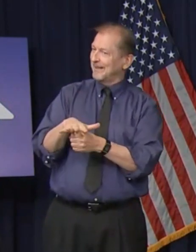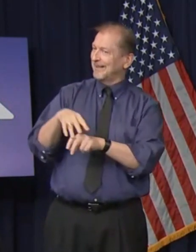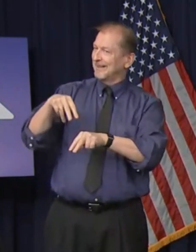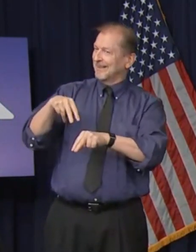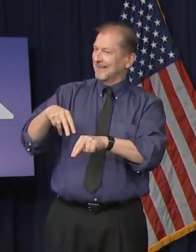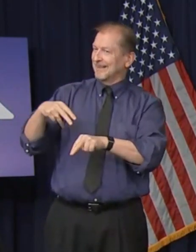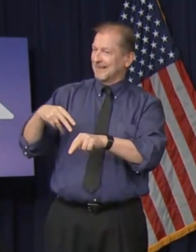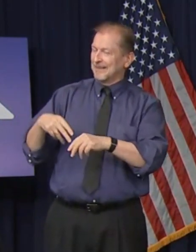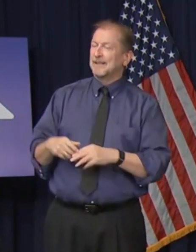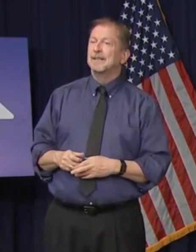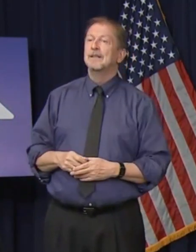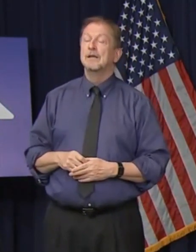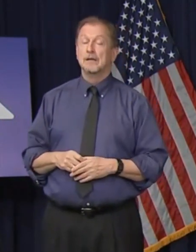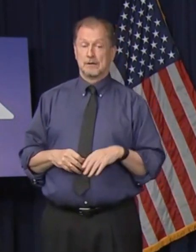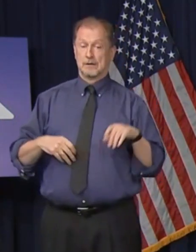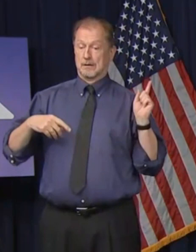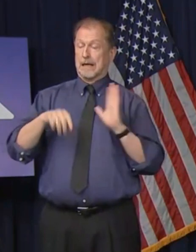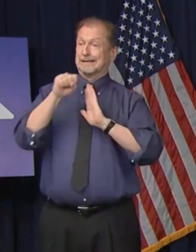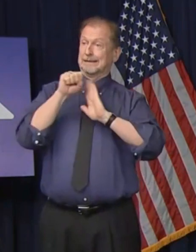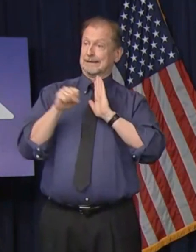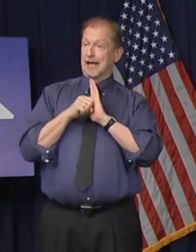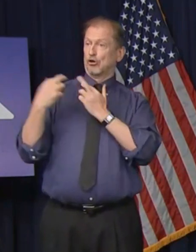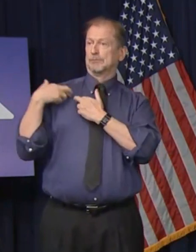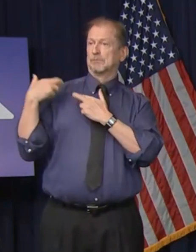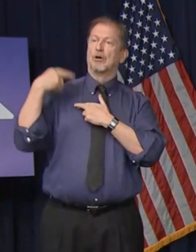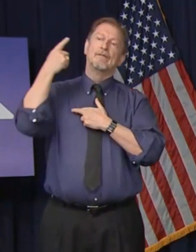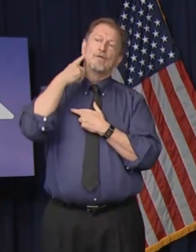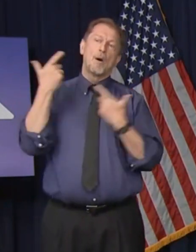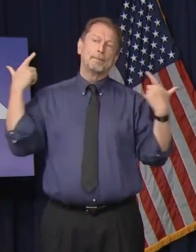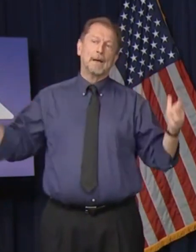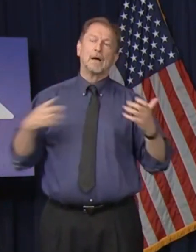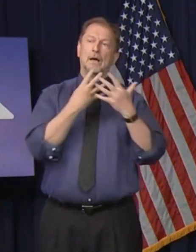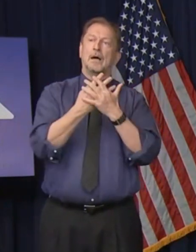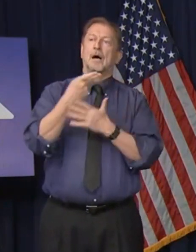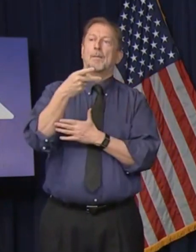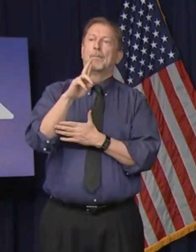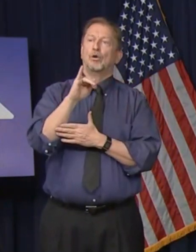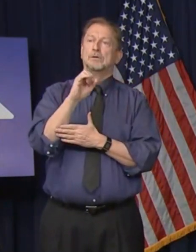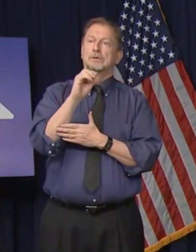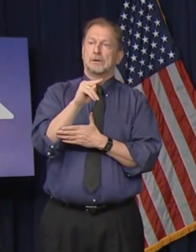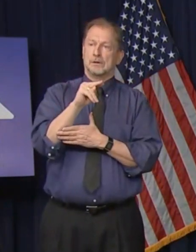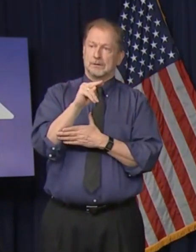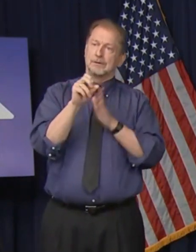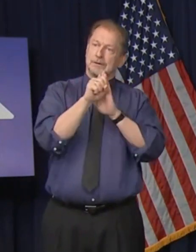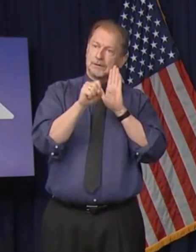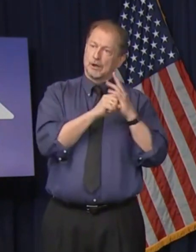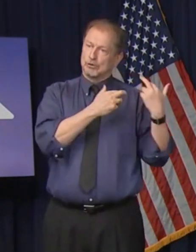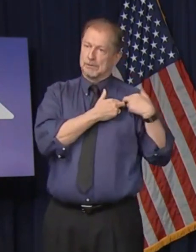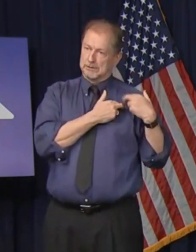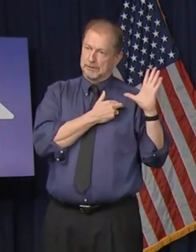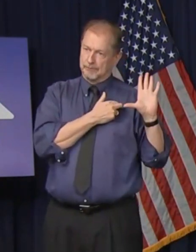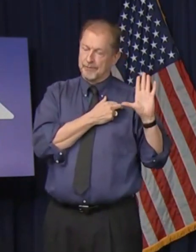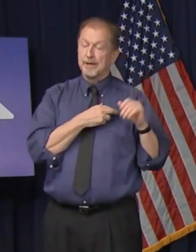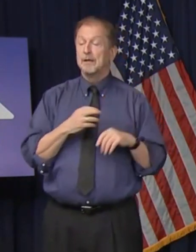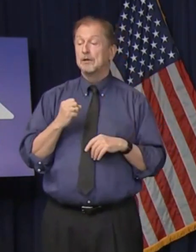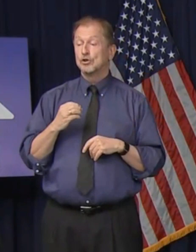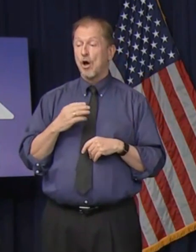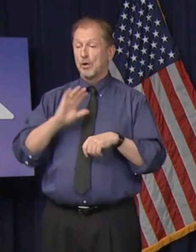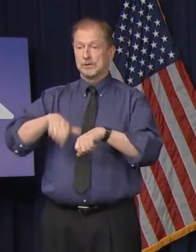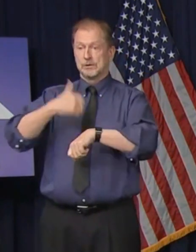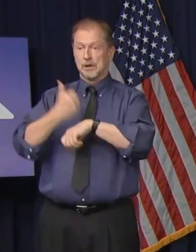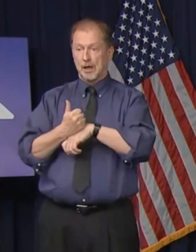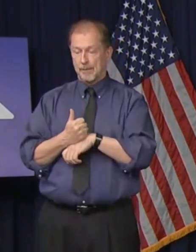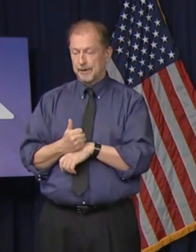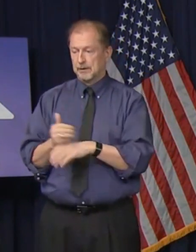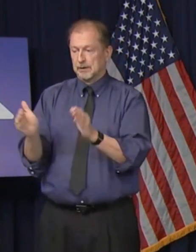also the purview of the county boards in those jurisdictions. So that's just, that's the way things are